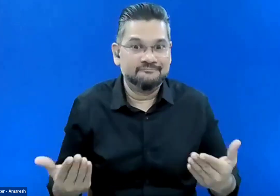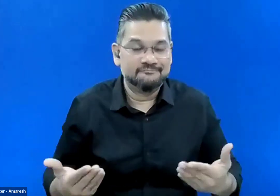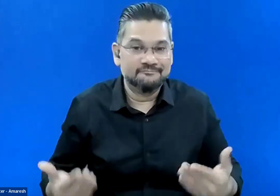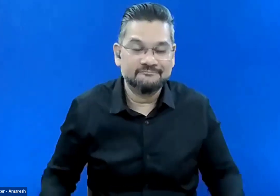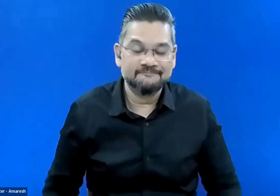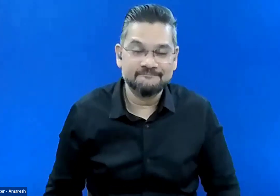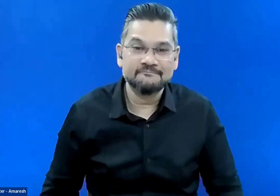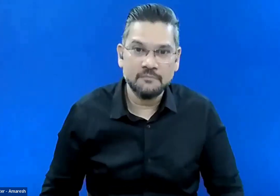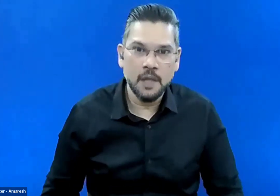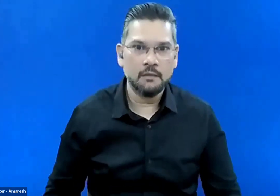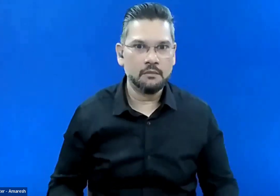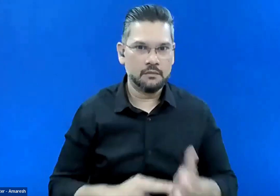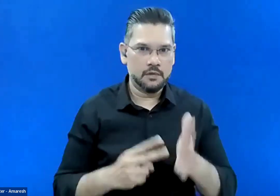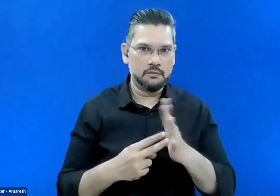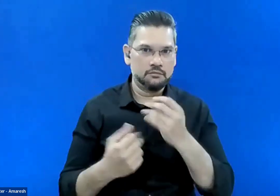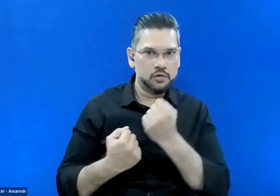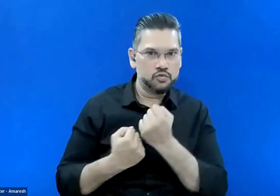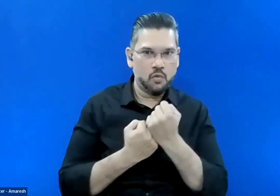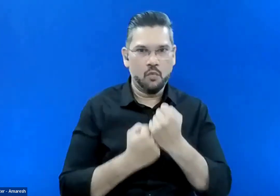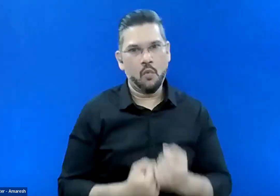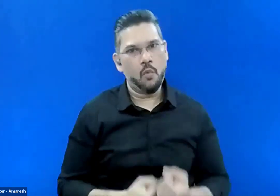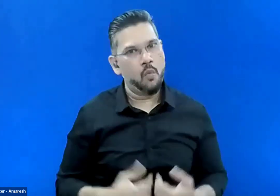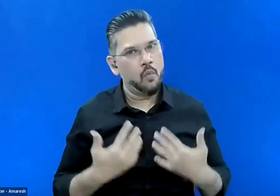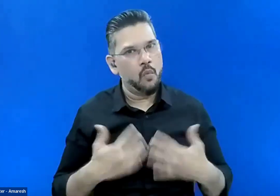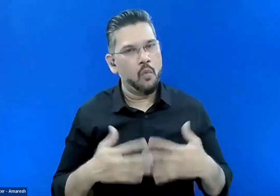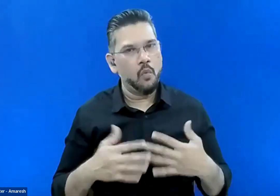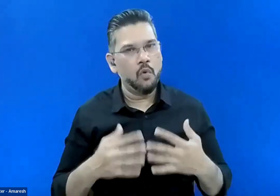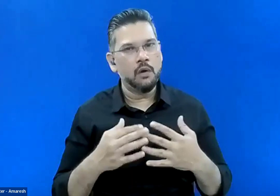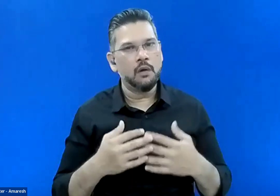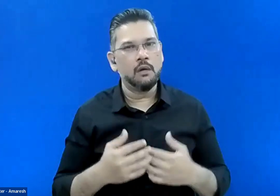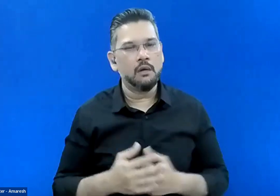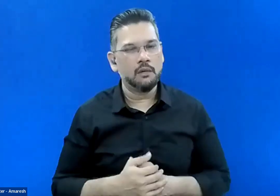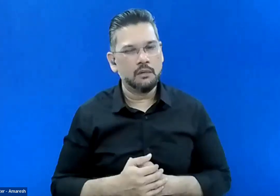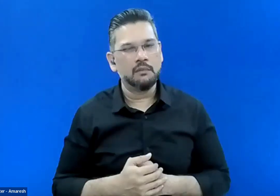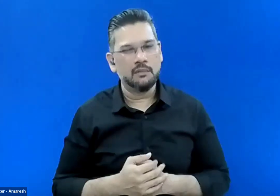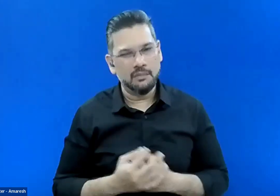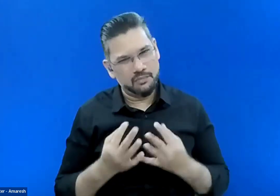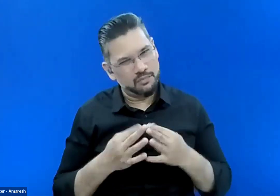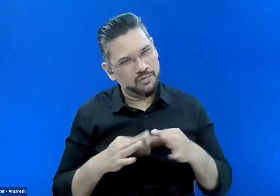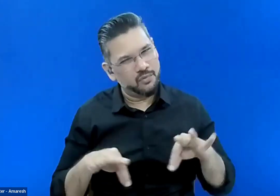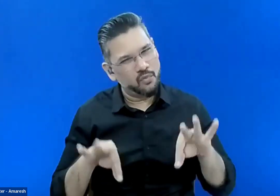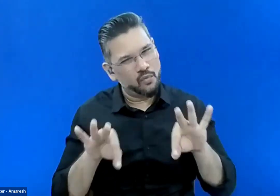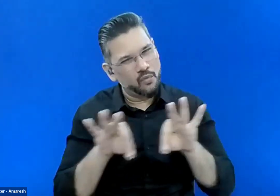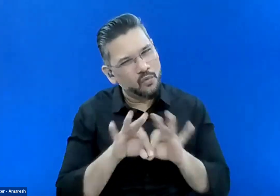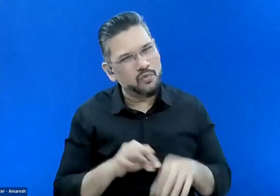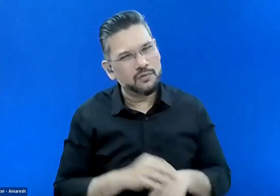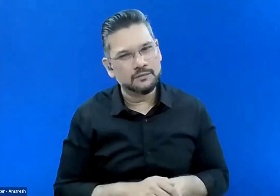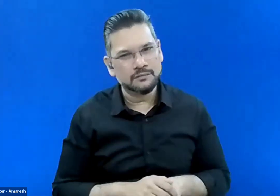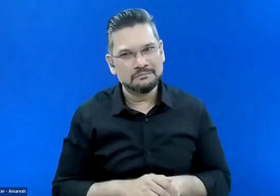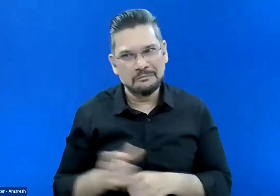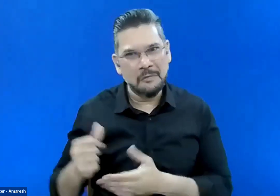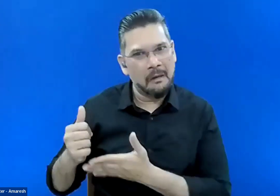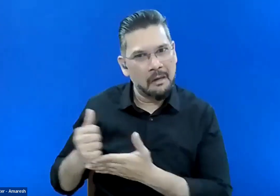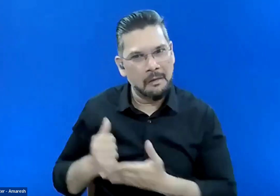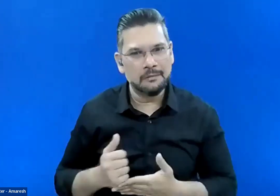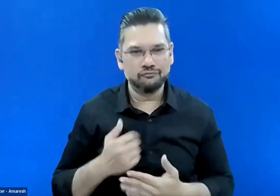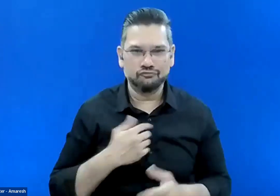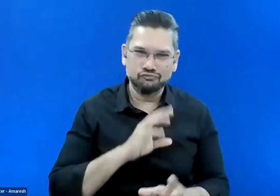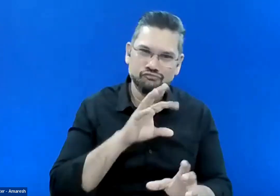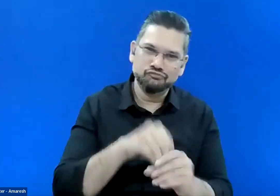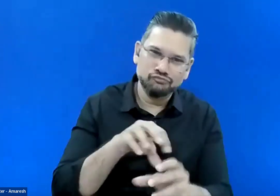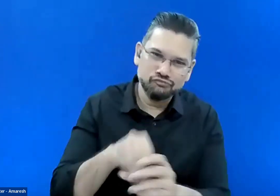support does. It helps you participate. It helps you contribute to